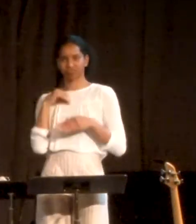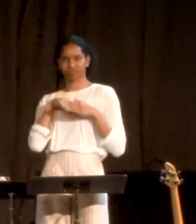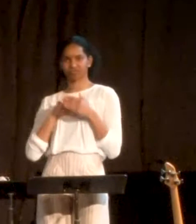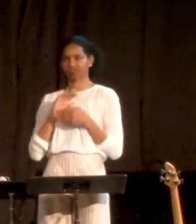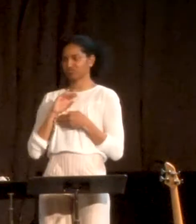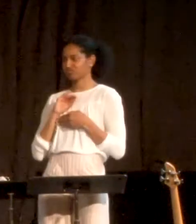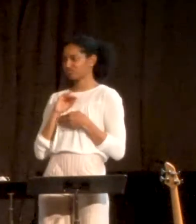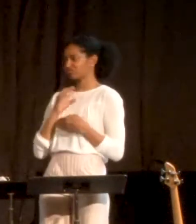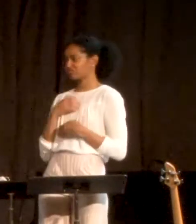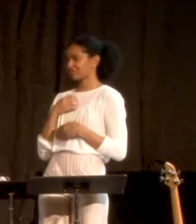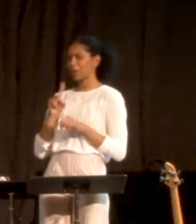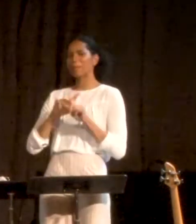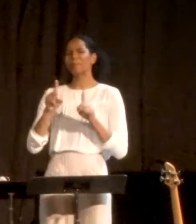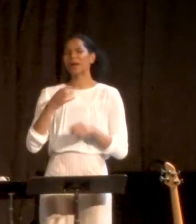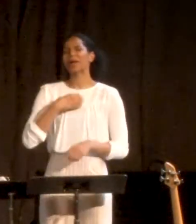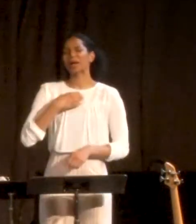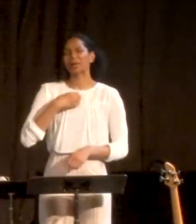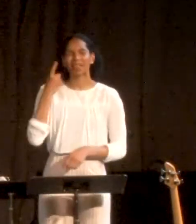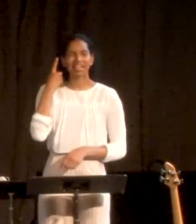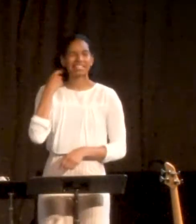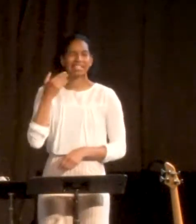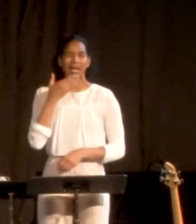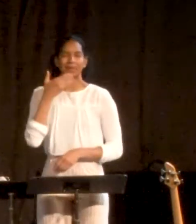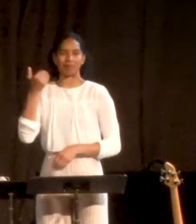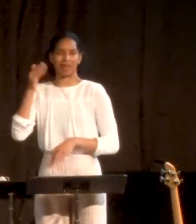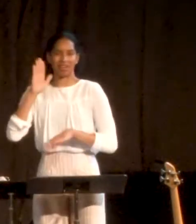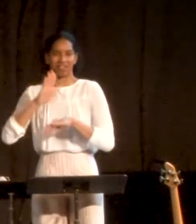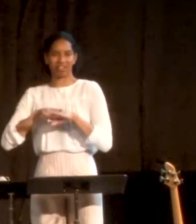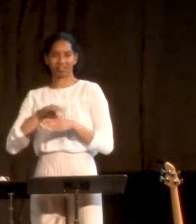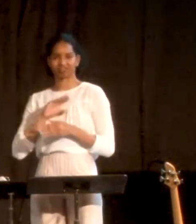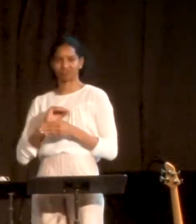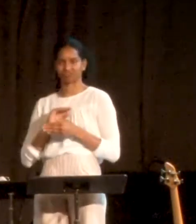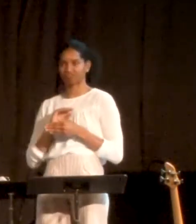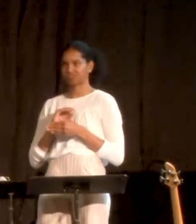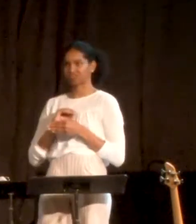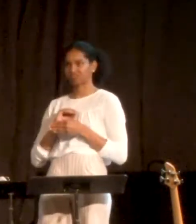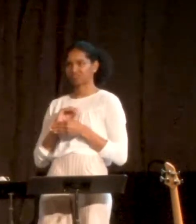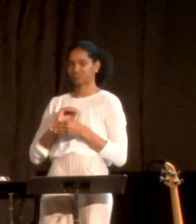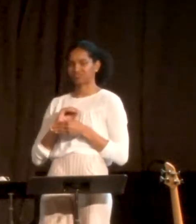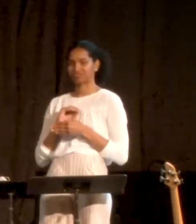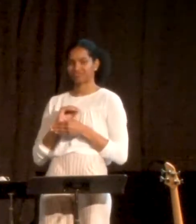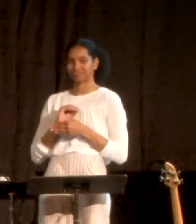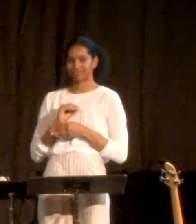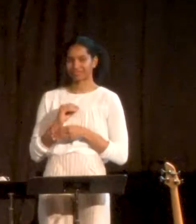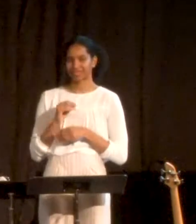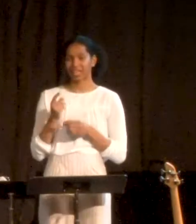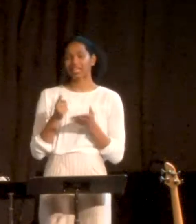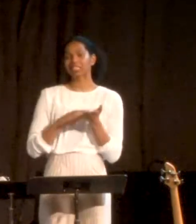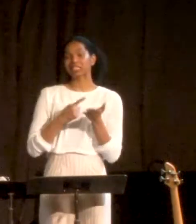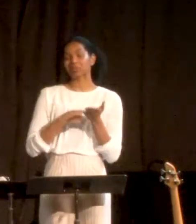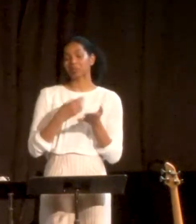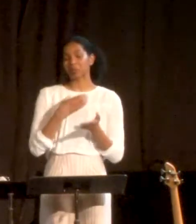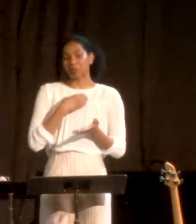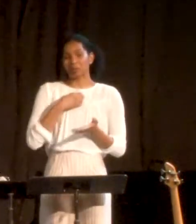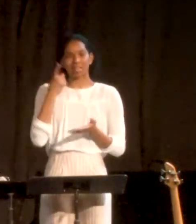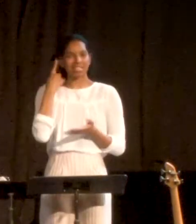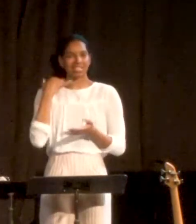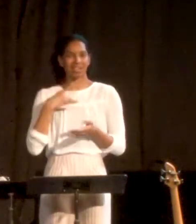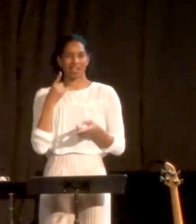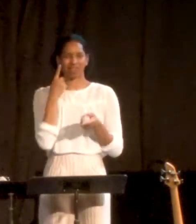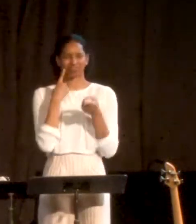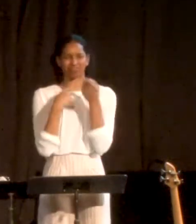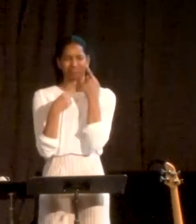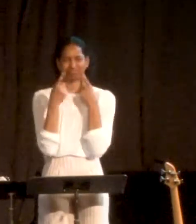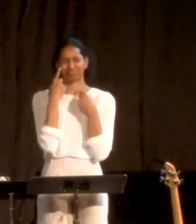Complaining sounds so much nicer than grumbling. Complaining can sound a little whiny, but grumbling sounds